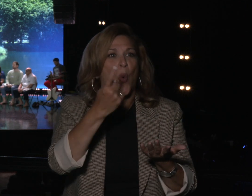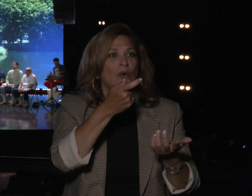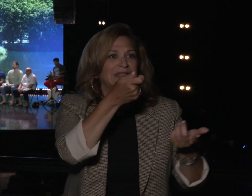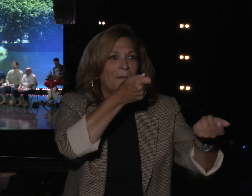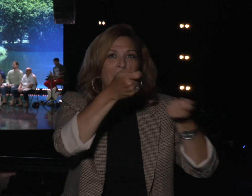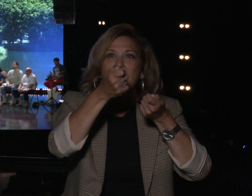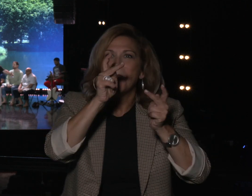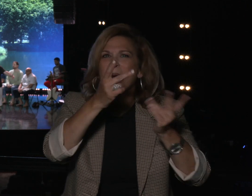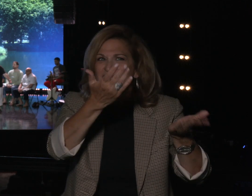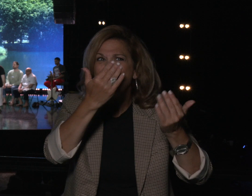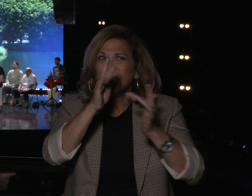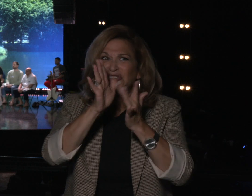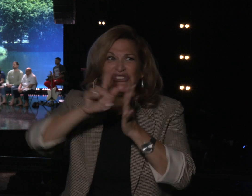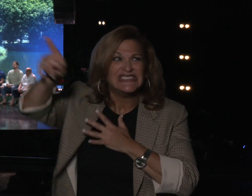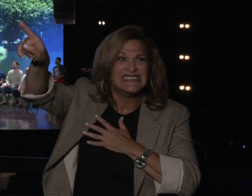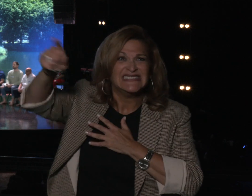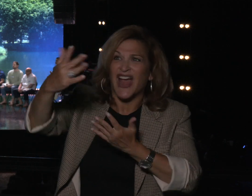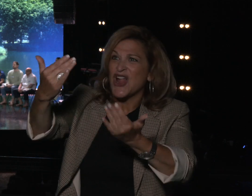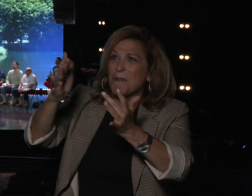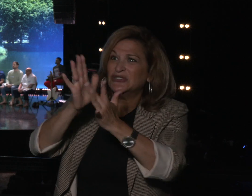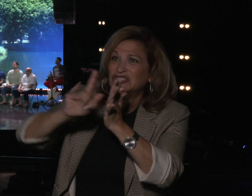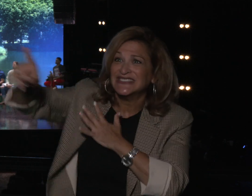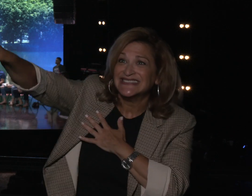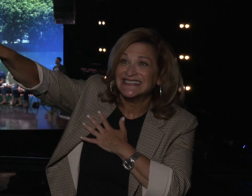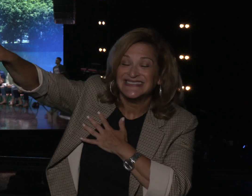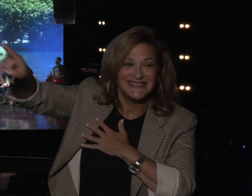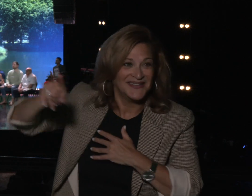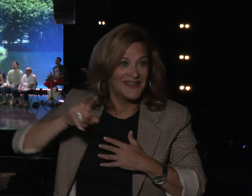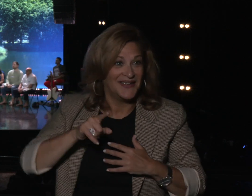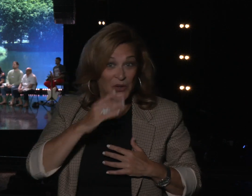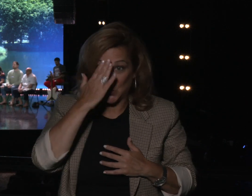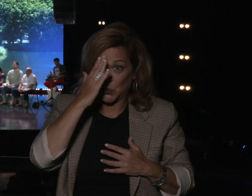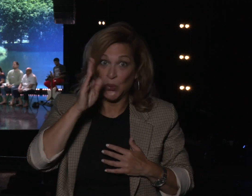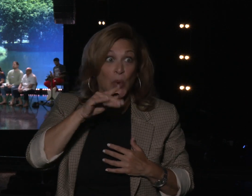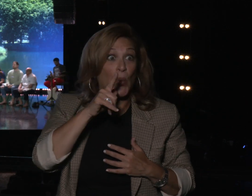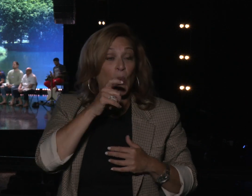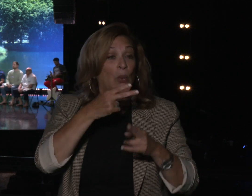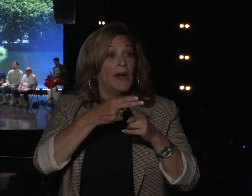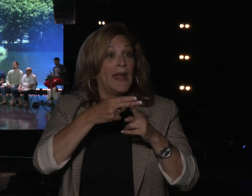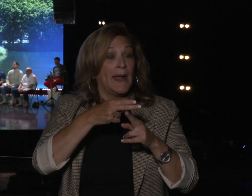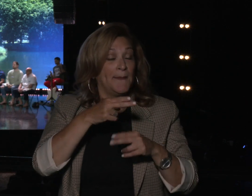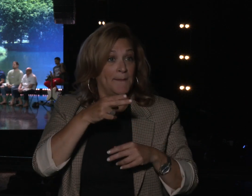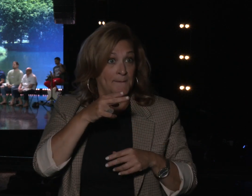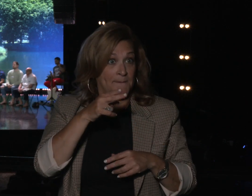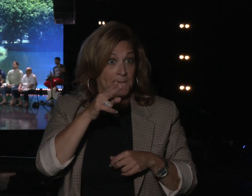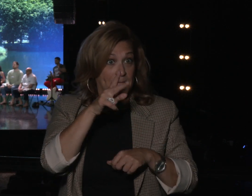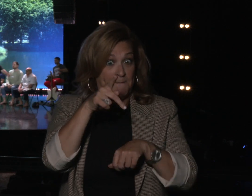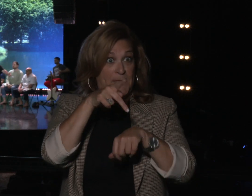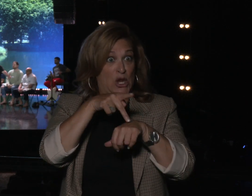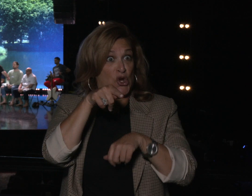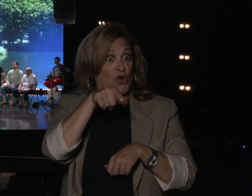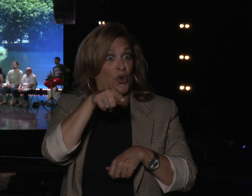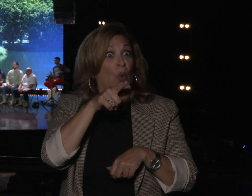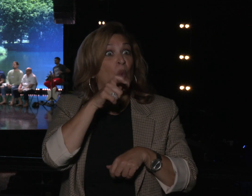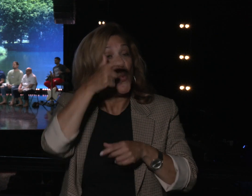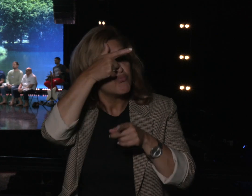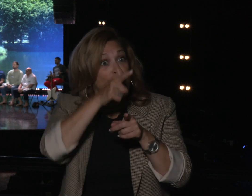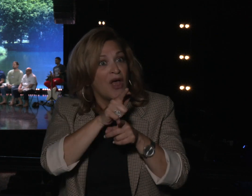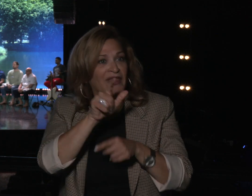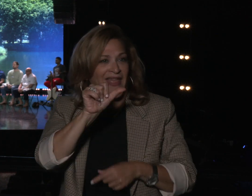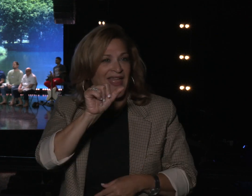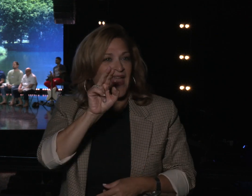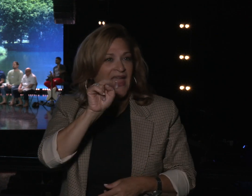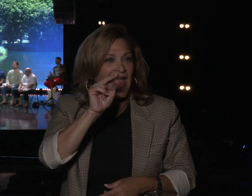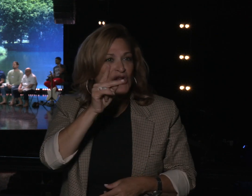Jesus, it was Andrew that brought them to Jesus. Whether it was his own brother, Simon Peter. Simon Peter was Andrew's brother, and Andrew's the one that brings Peter